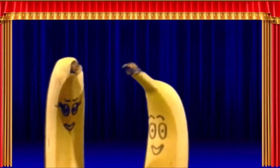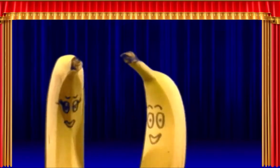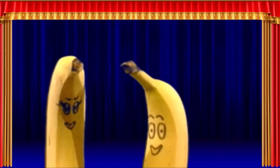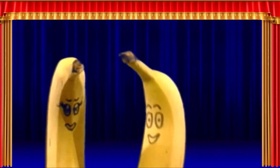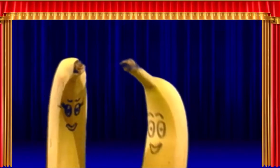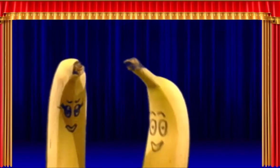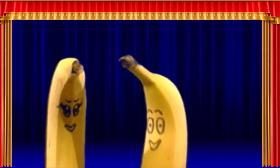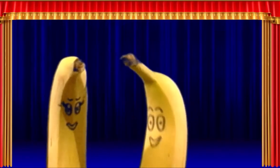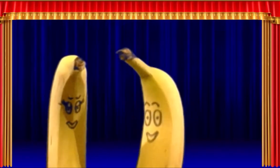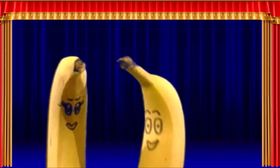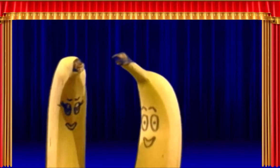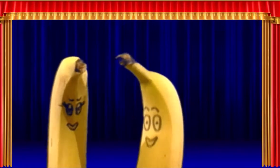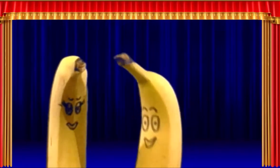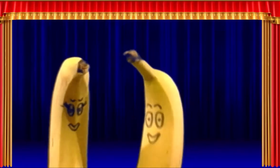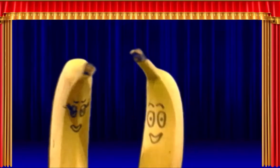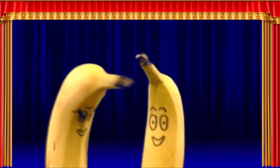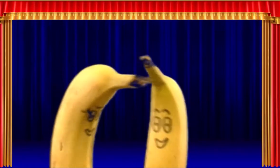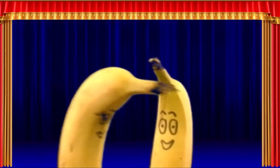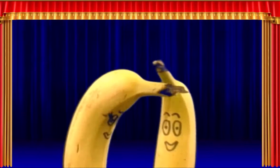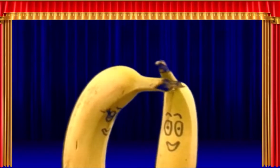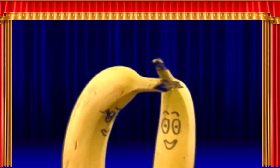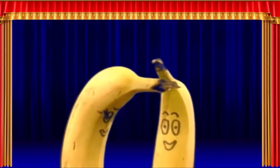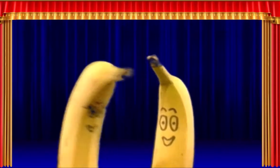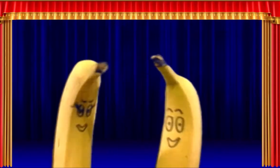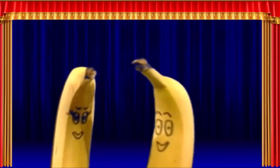Hey, Bessie, I've got a joke for you. What is it?